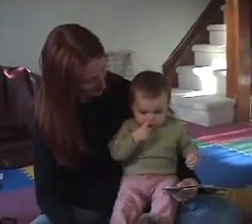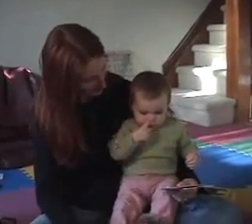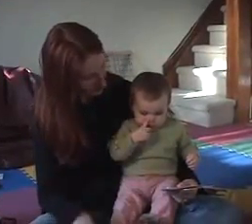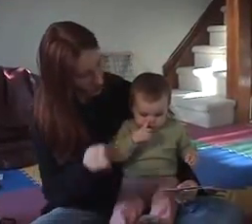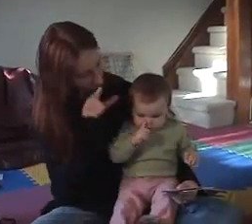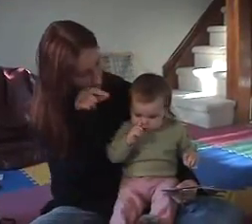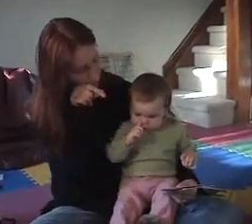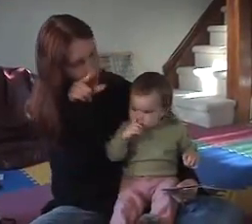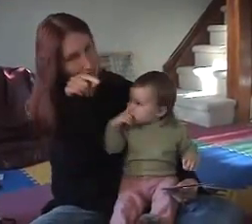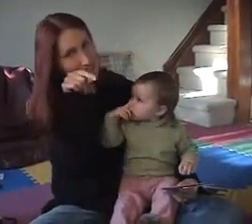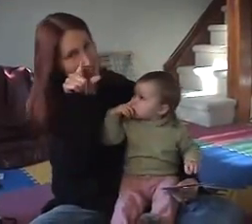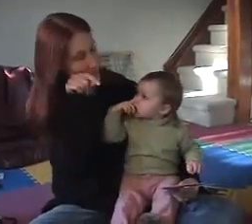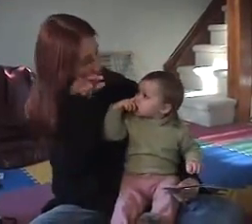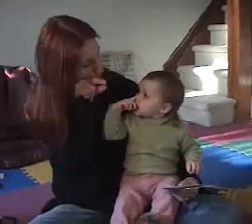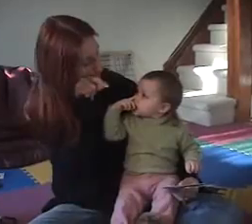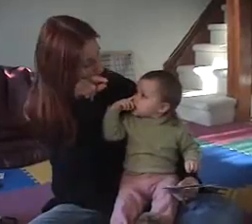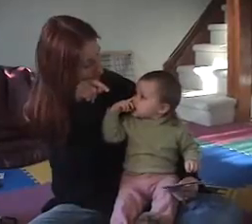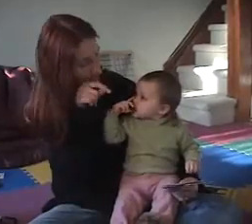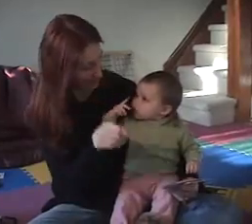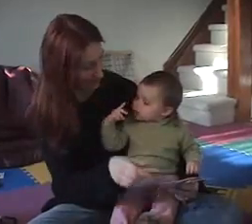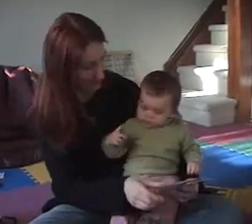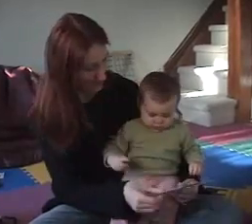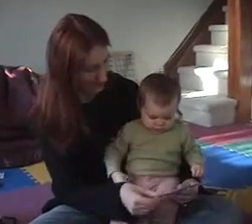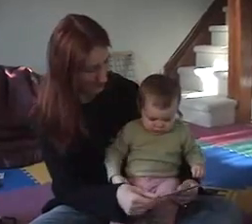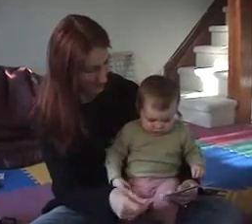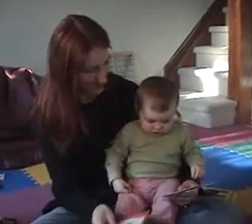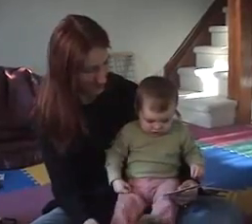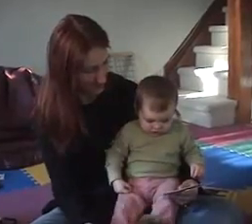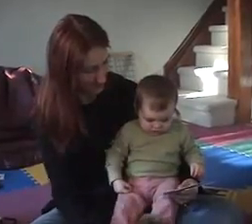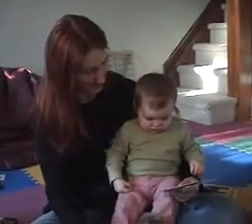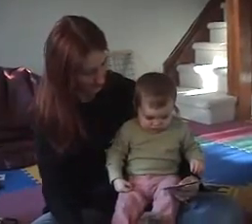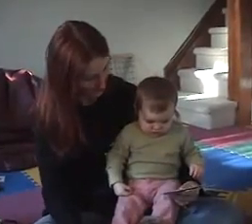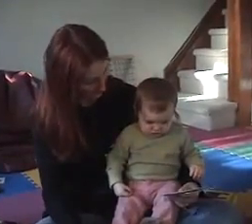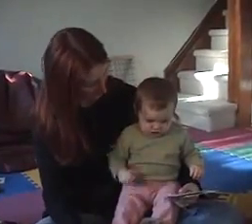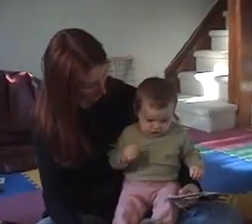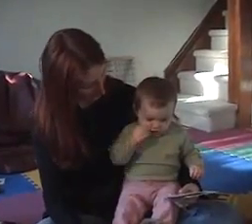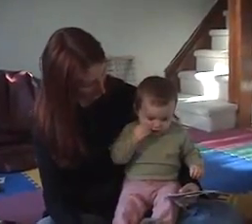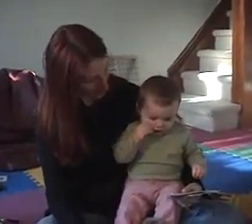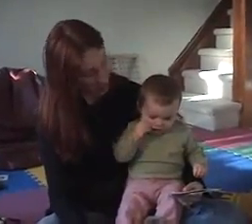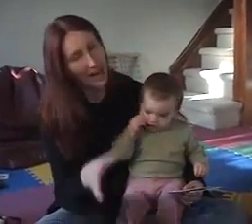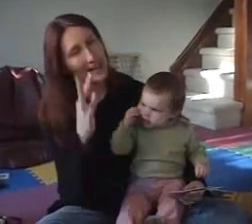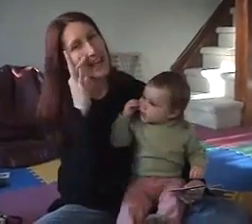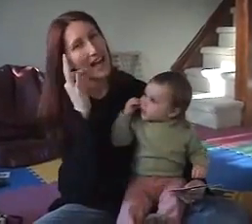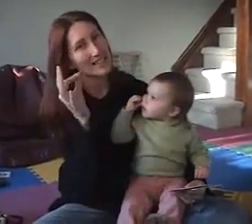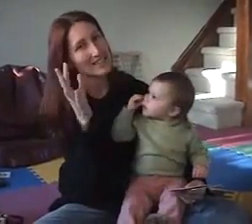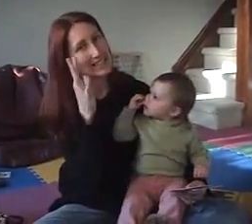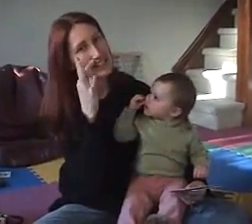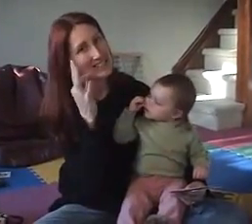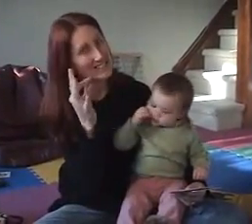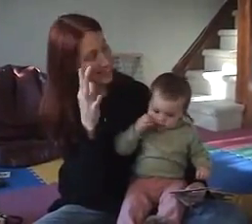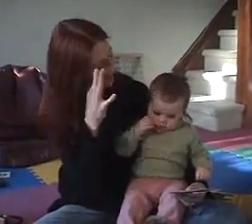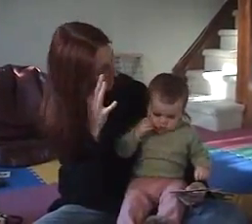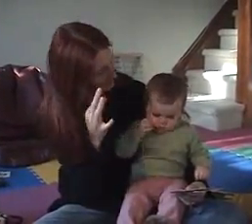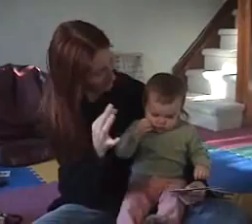bird, it's a bird, it's cat, a cat,